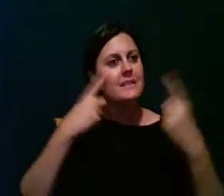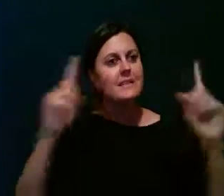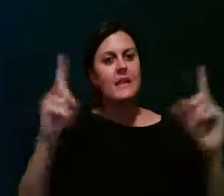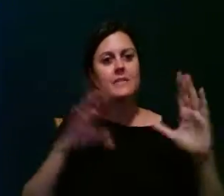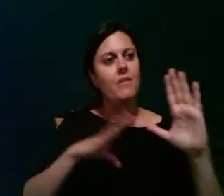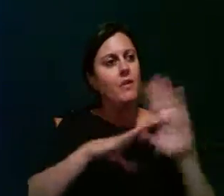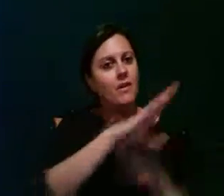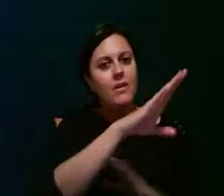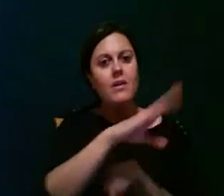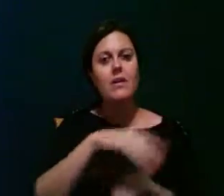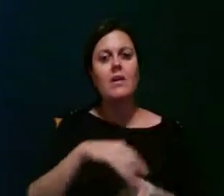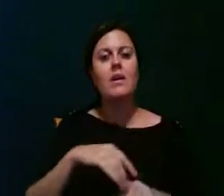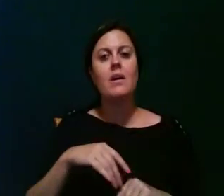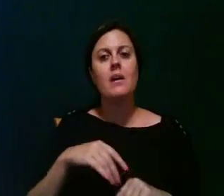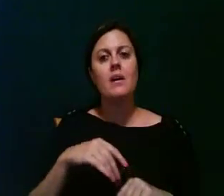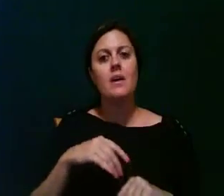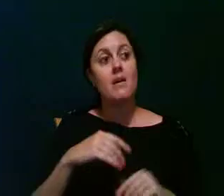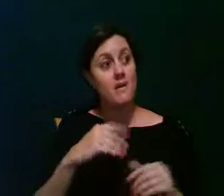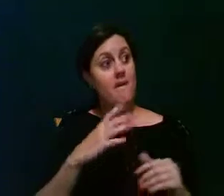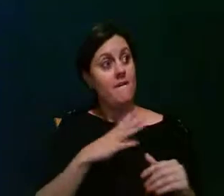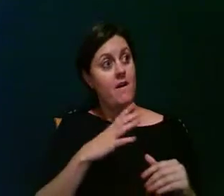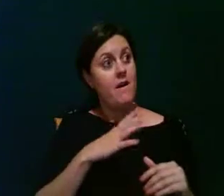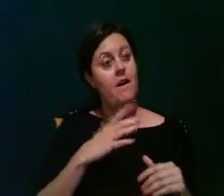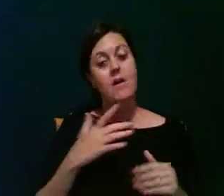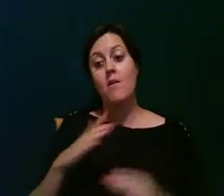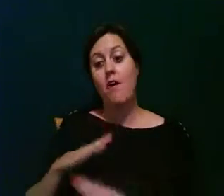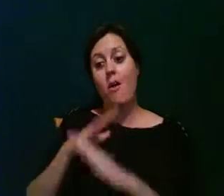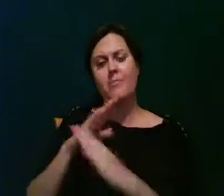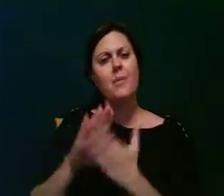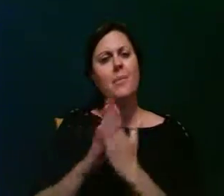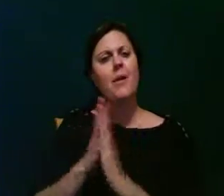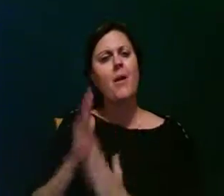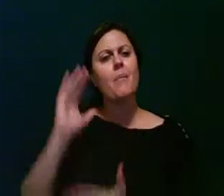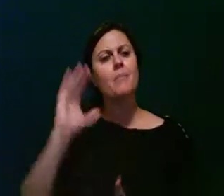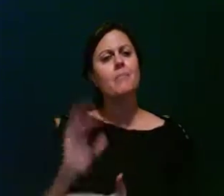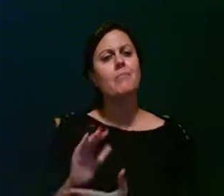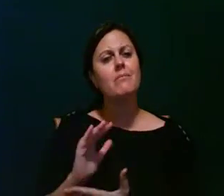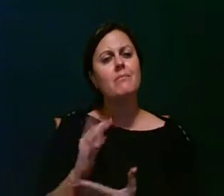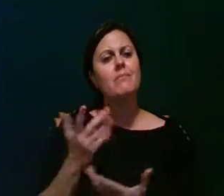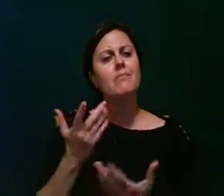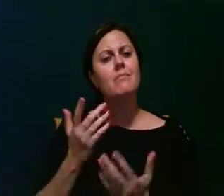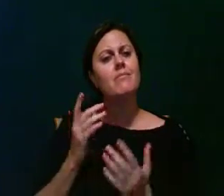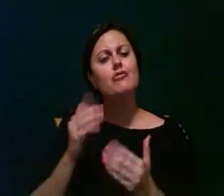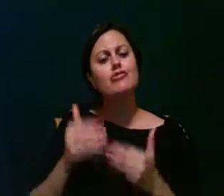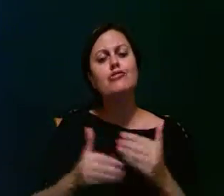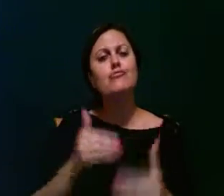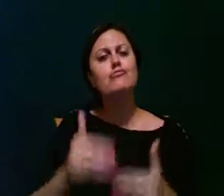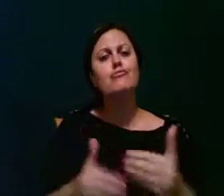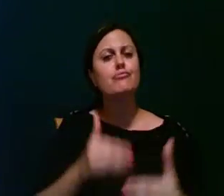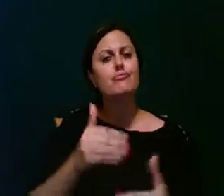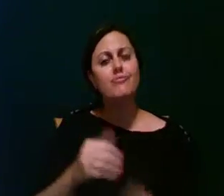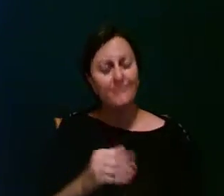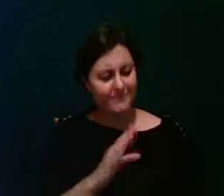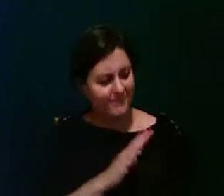your obstacles are just kind of a detour. Very good. Or maybe just part of the richness along the way,